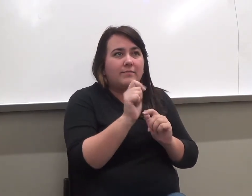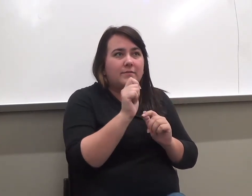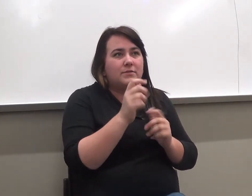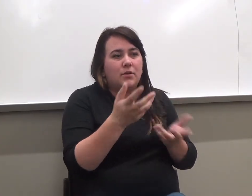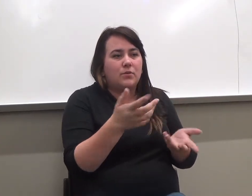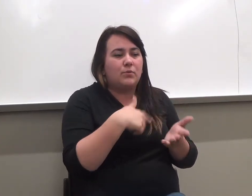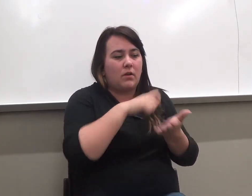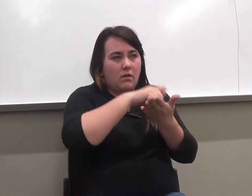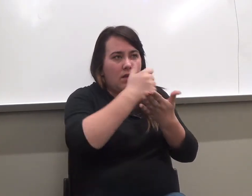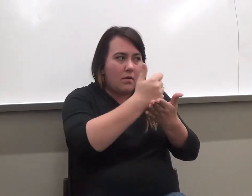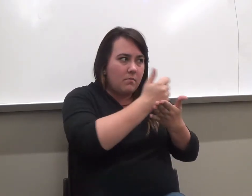anything different from that.